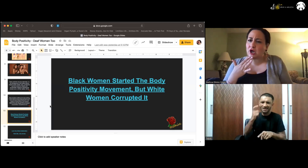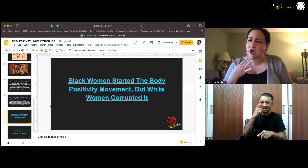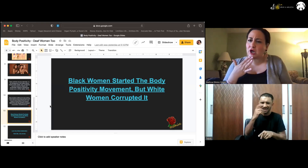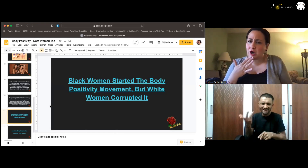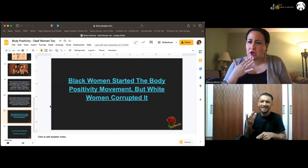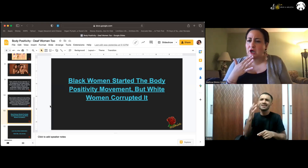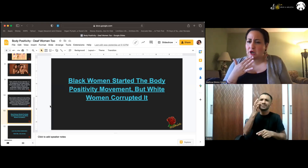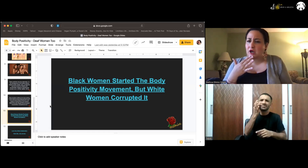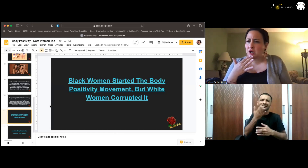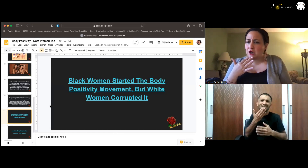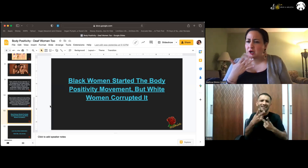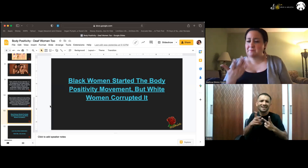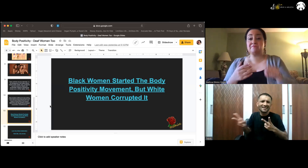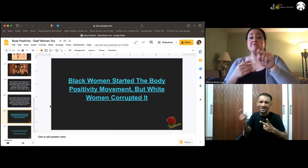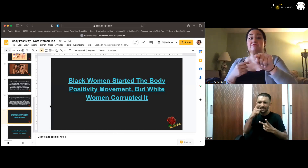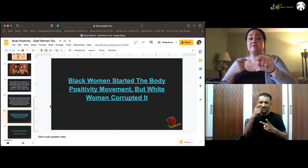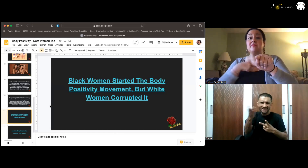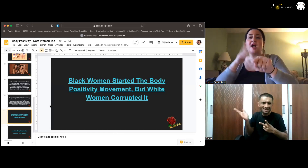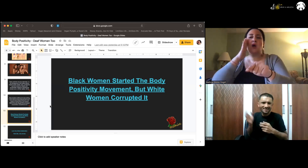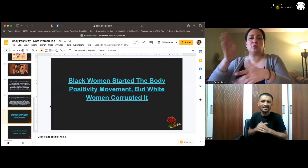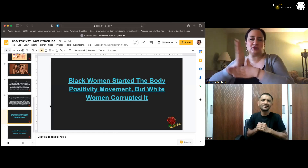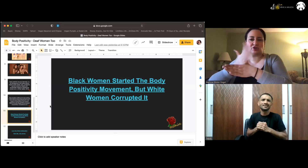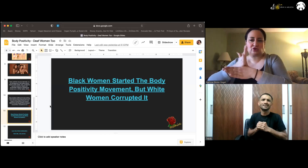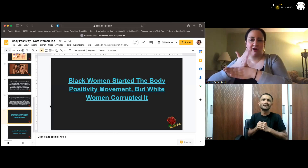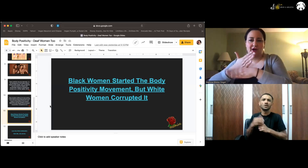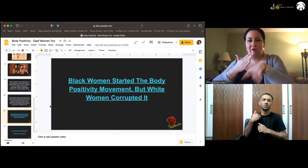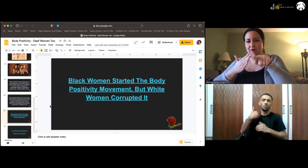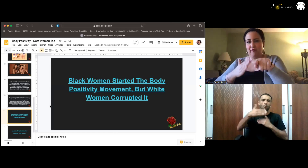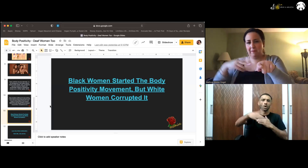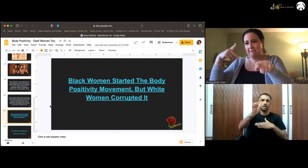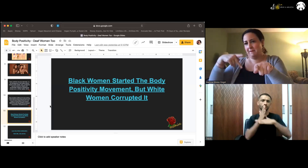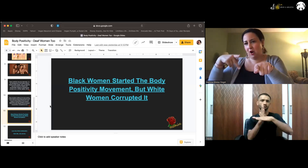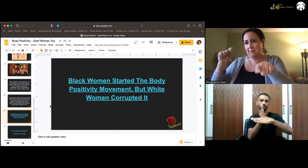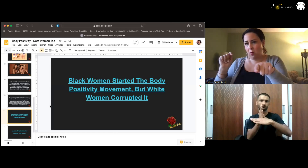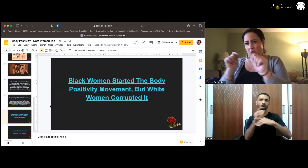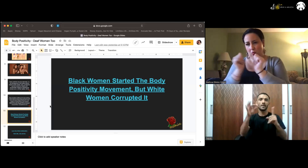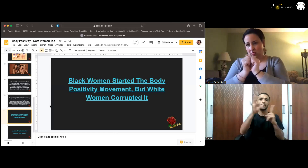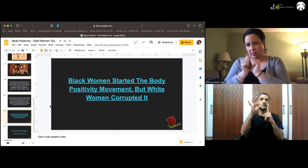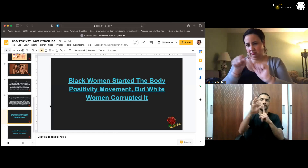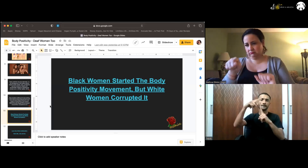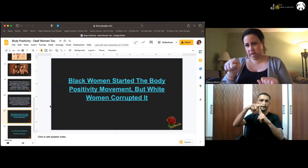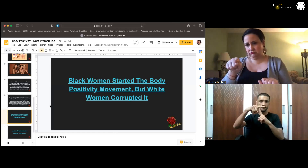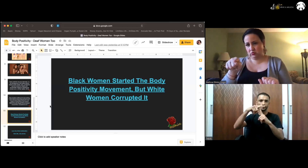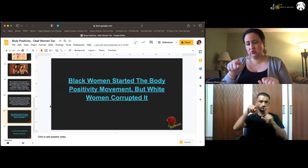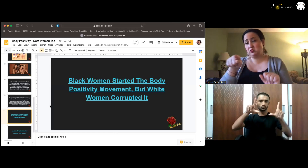on. And whereas when we talk about some other skin tone people, so there are still